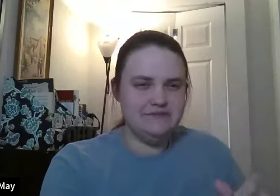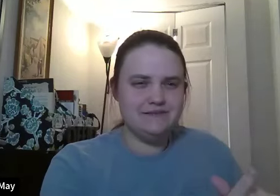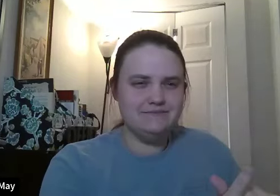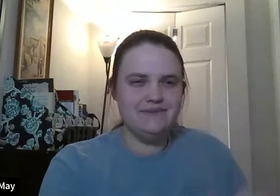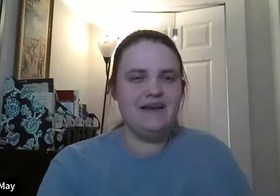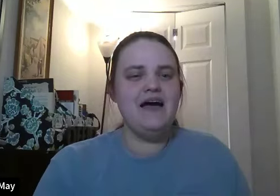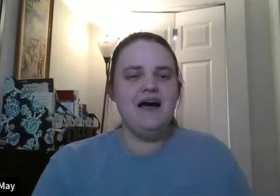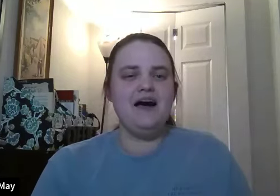beliefs.